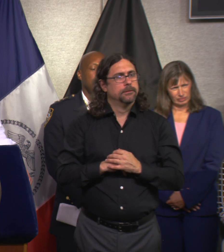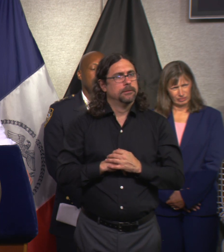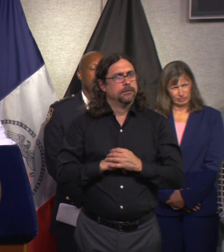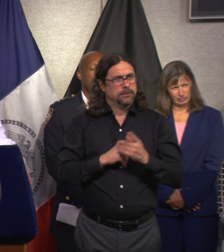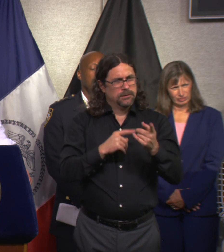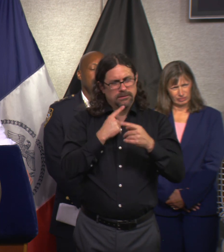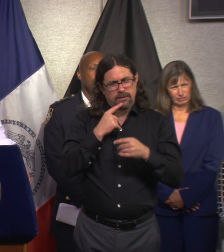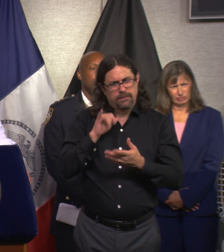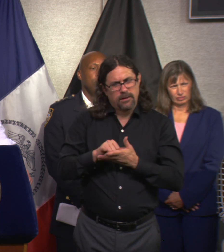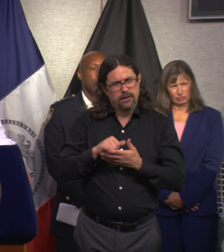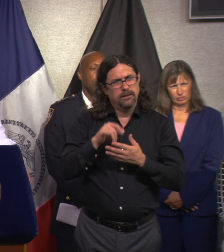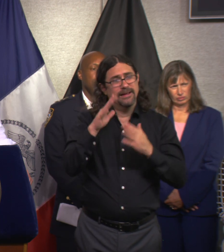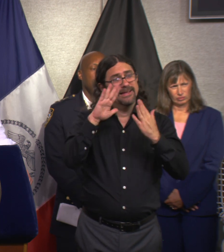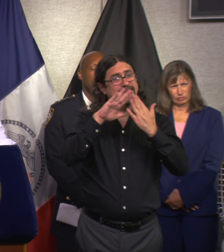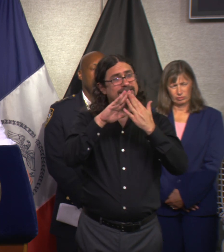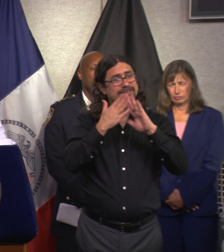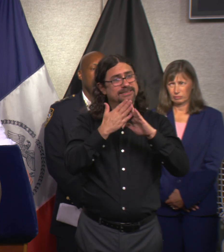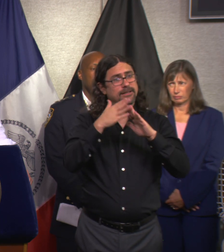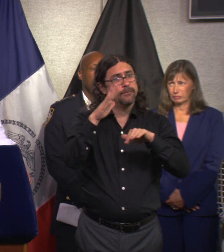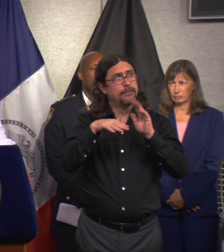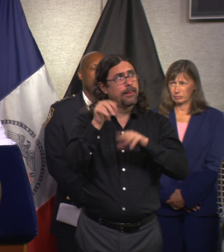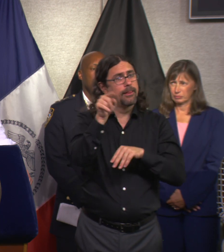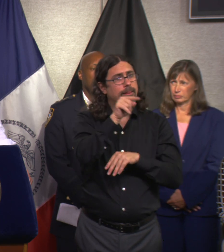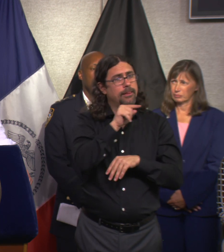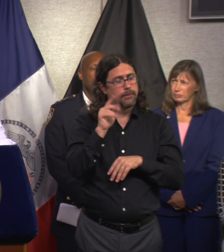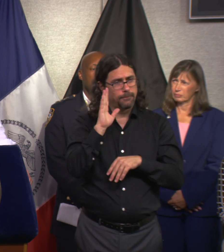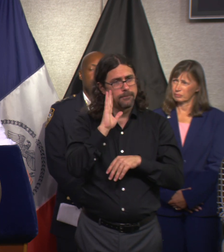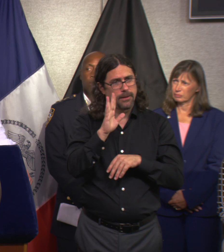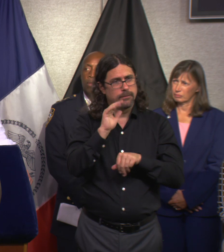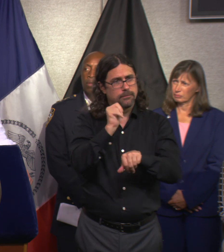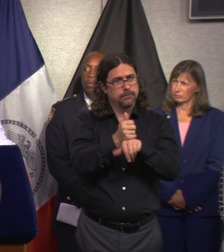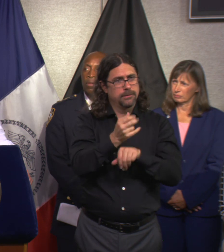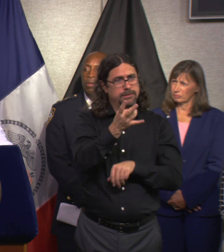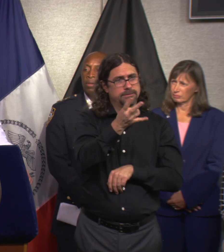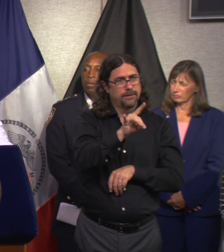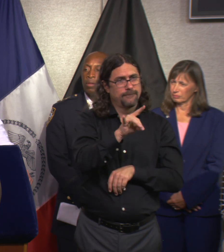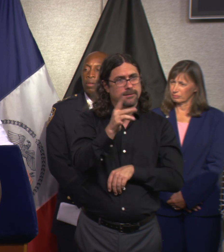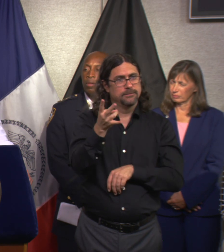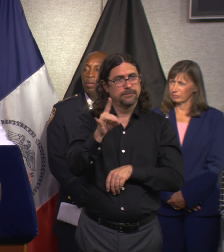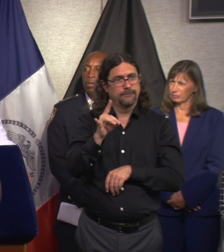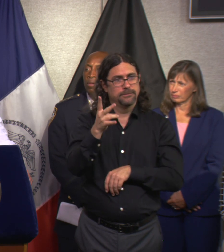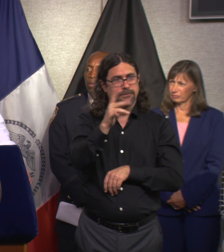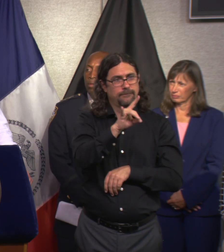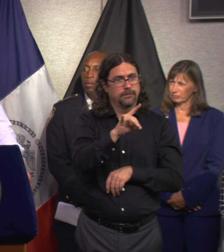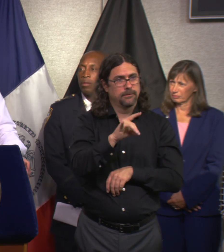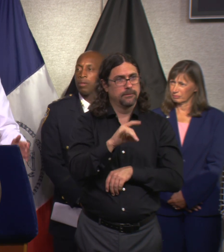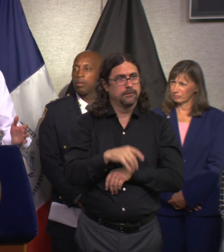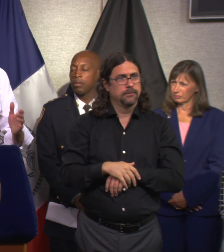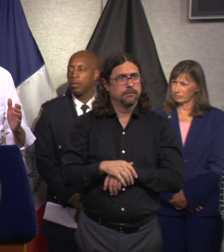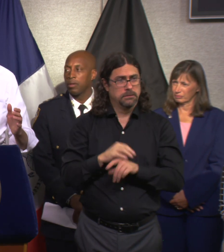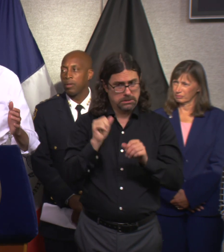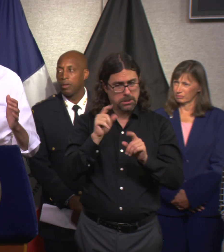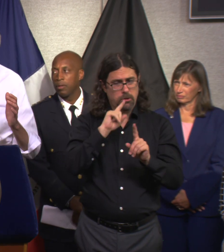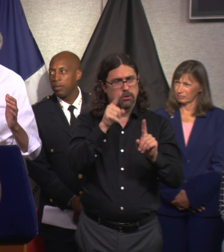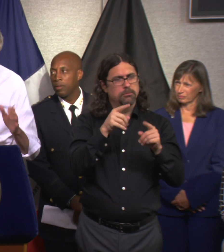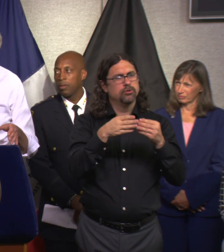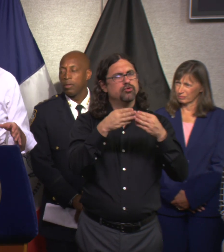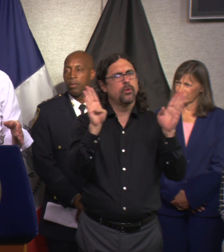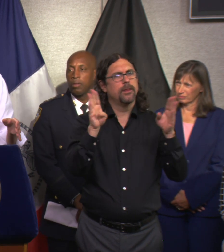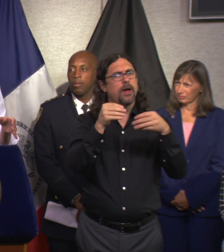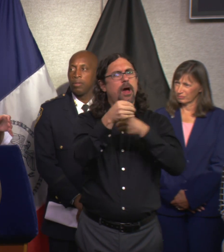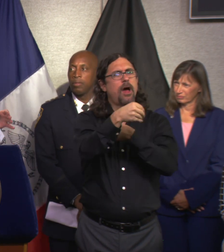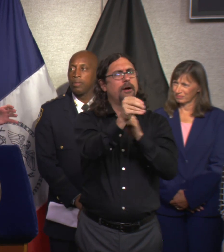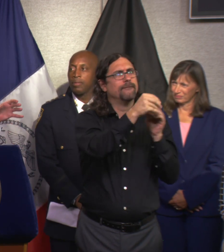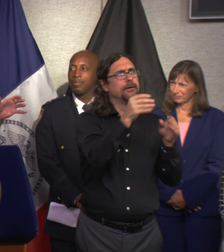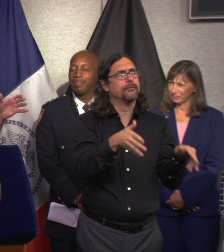to order office buildings, many of which will be empty over the weekend, to do the same? I will always be careful, since my